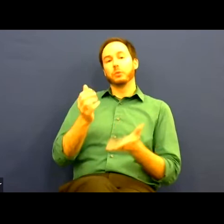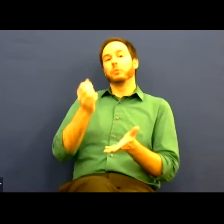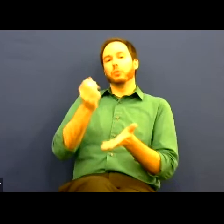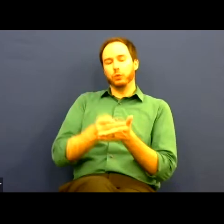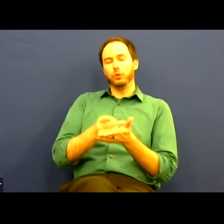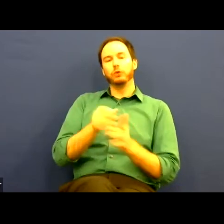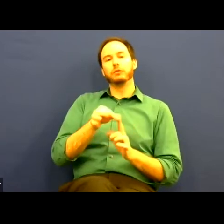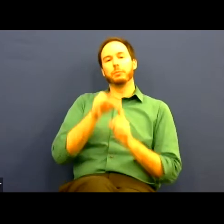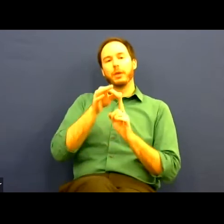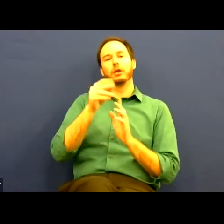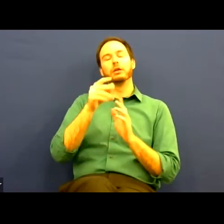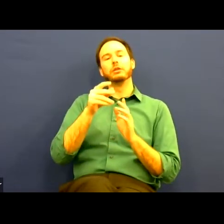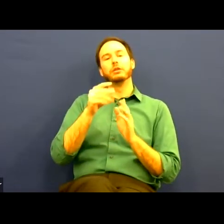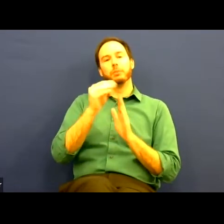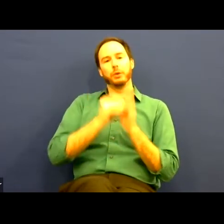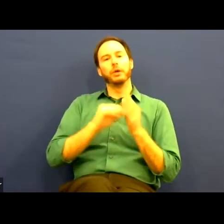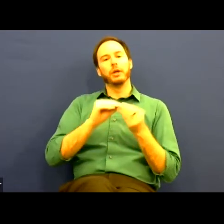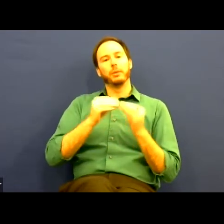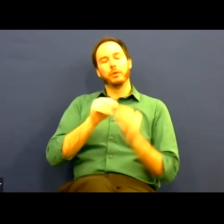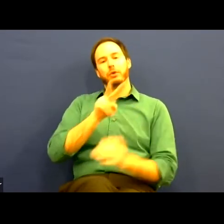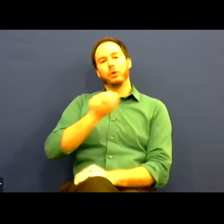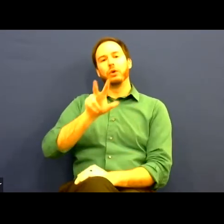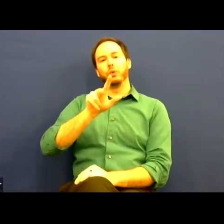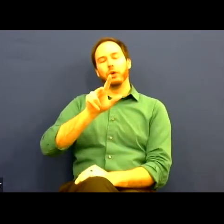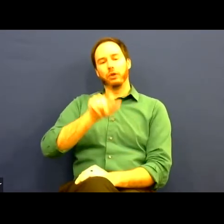approve special use permit application number